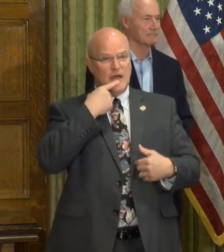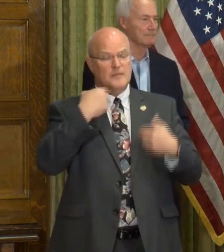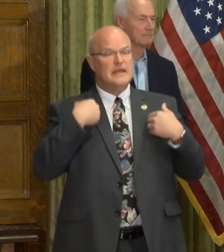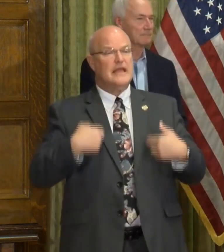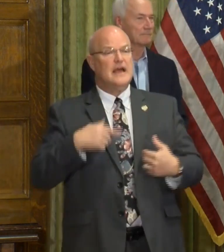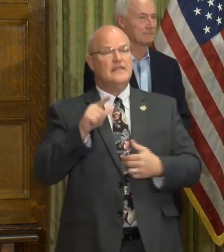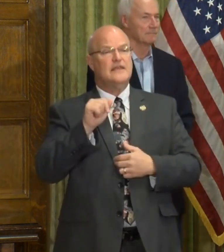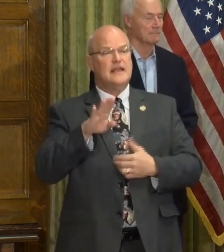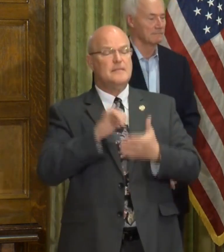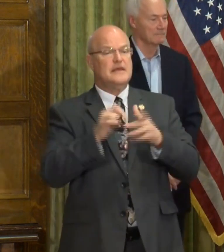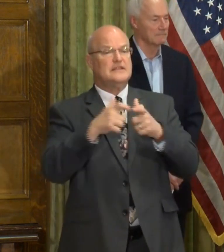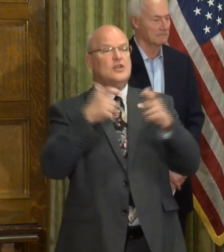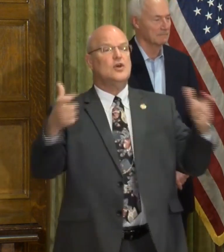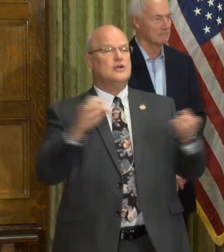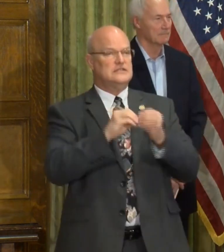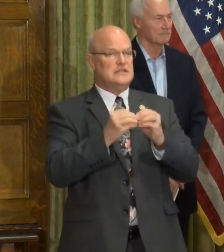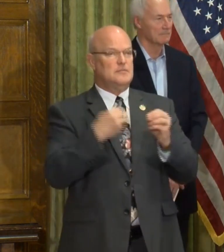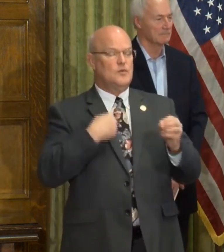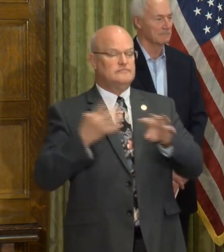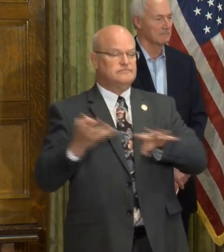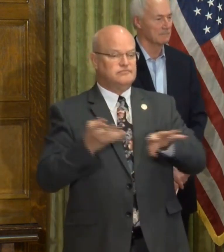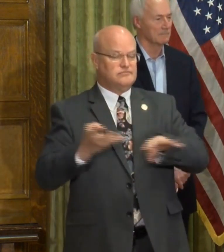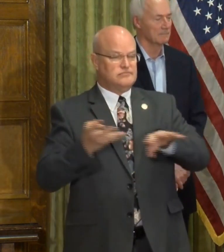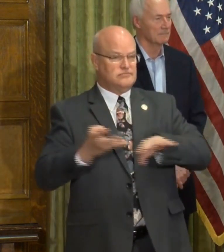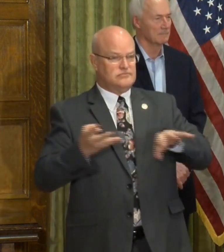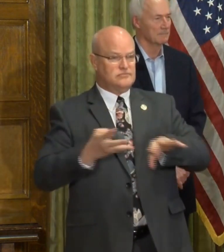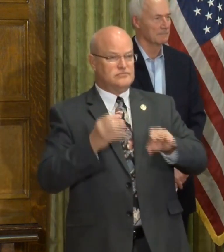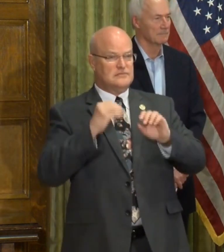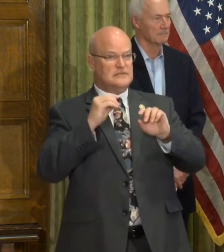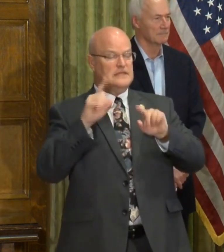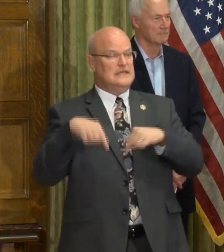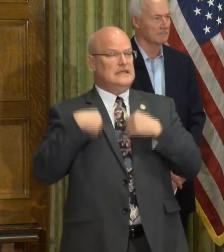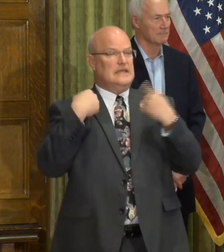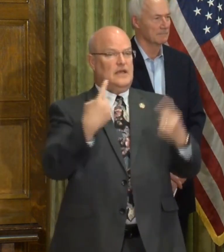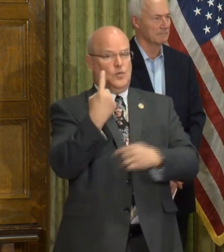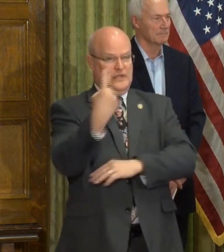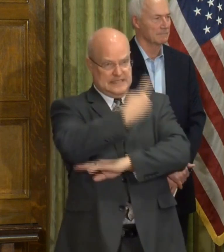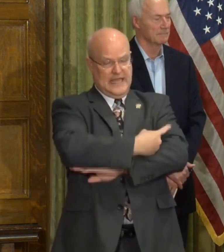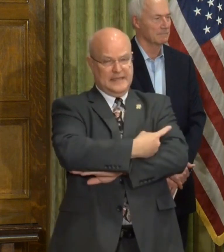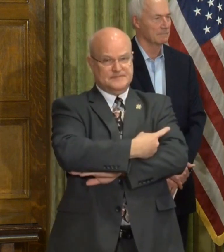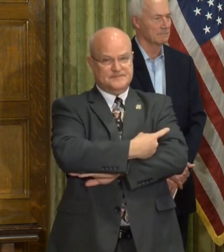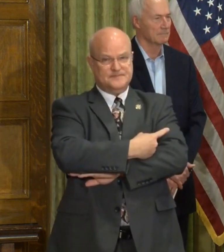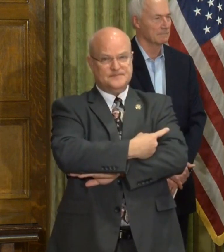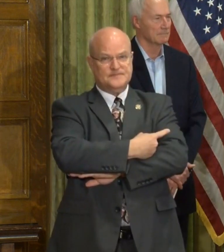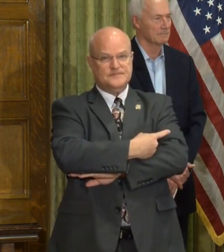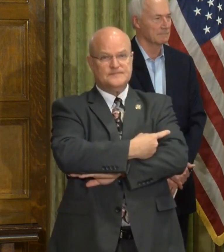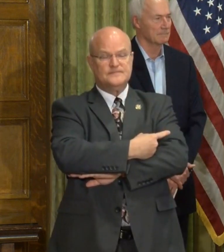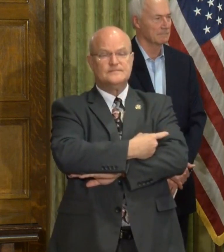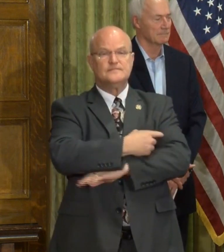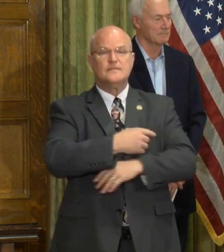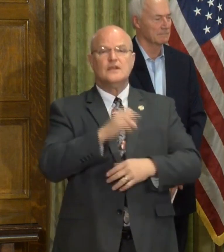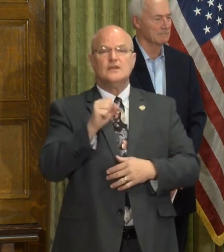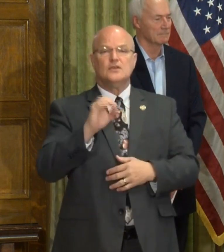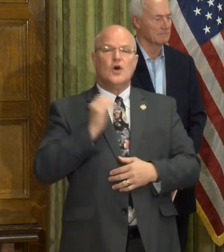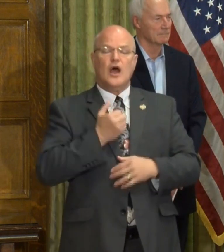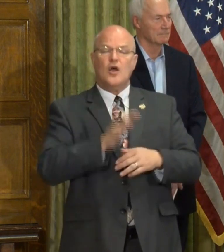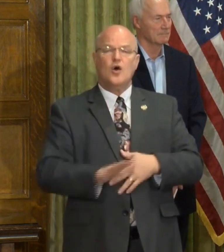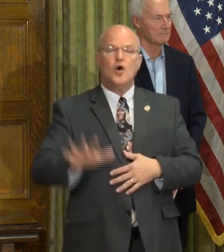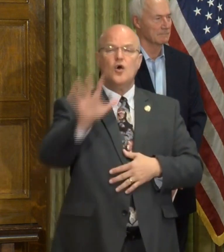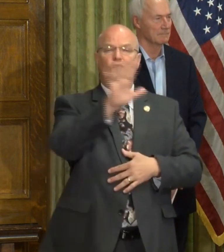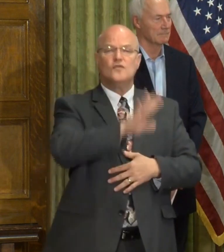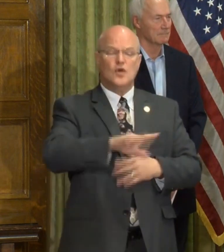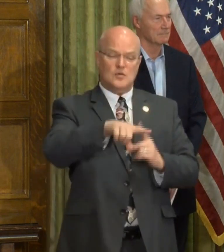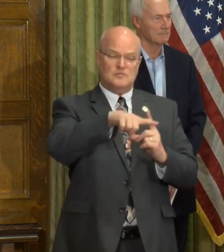Lab. That is the largest number that we've been able to do in a single day. So